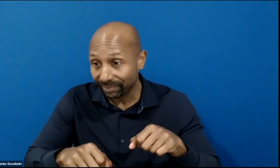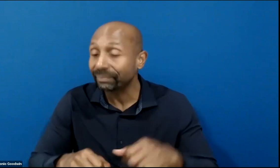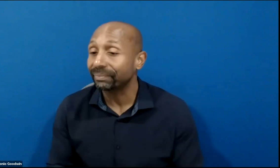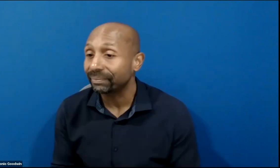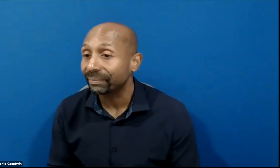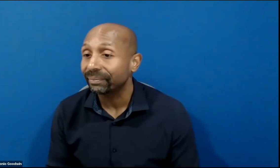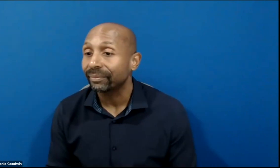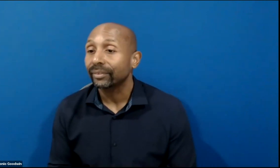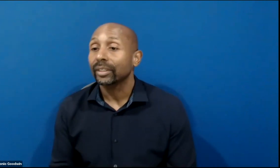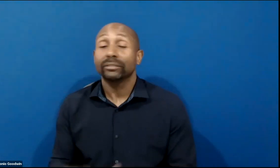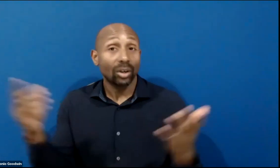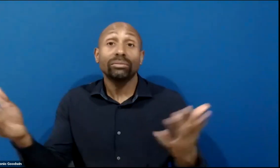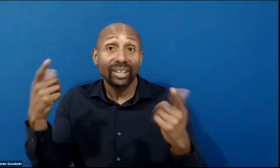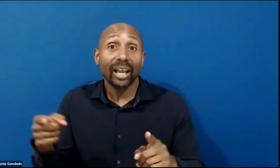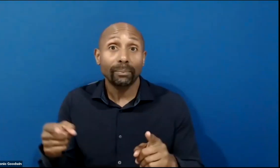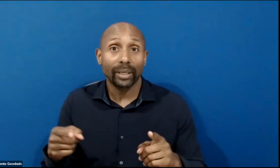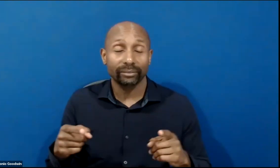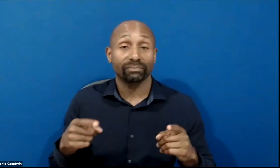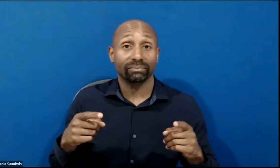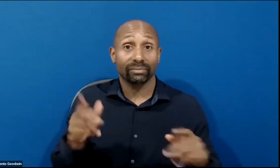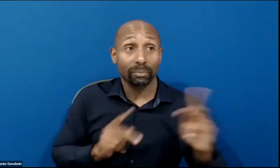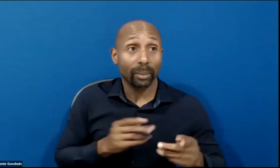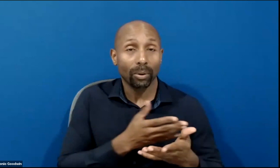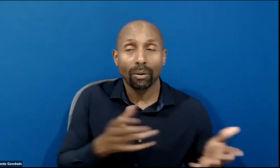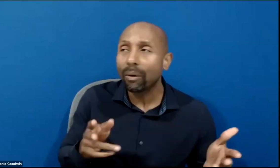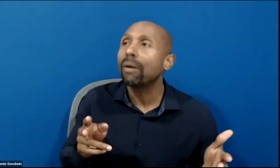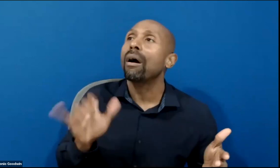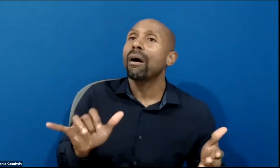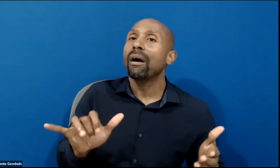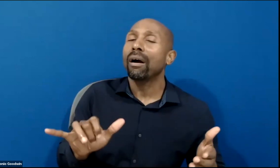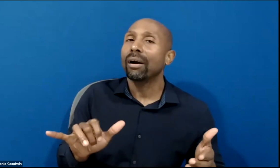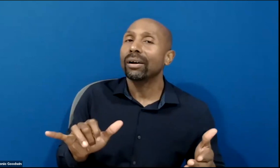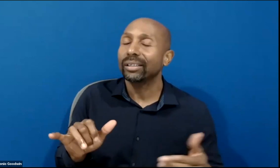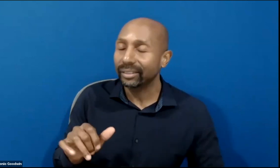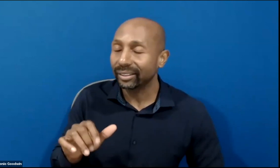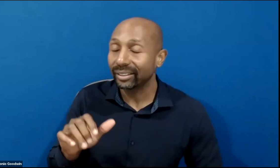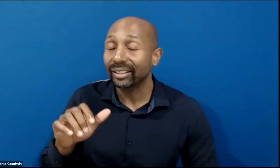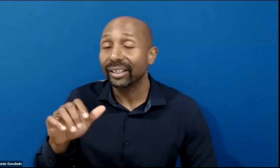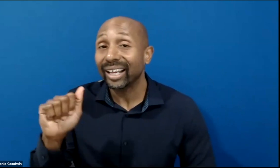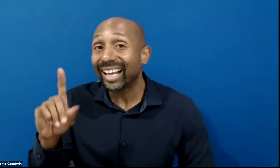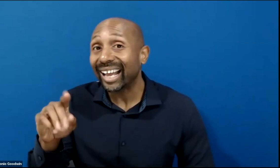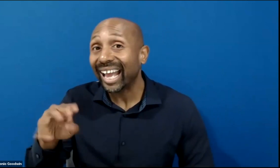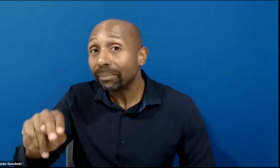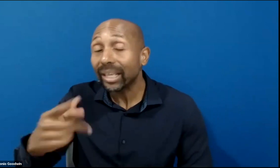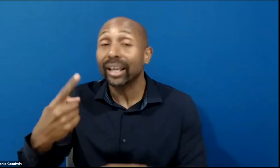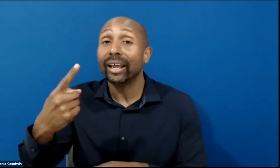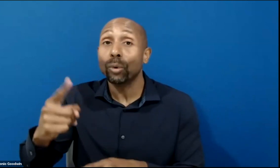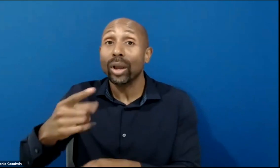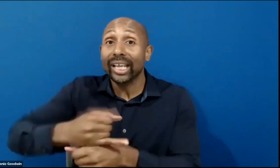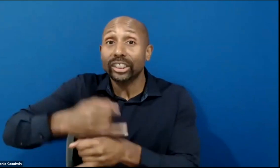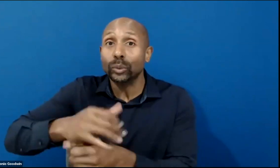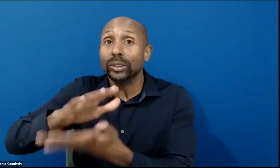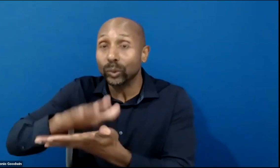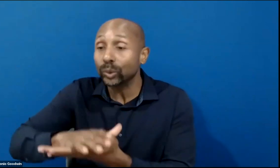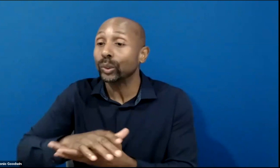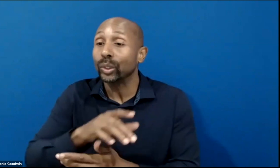the administrations, the academy on the need of design and invest for it.